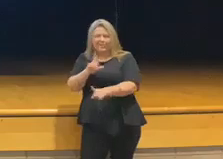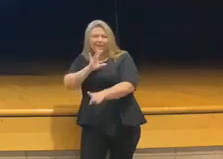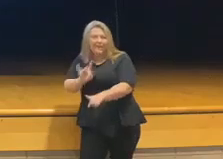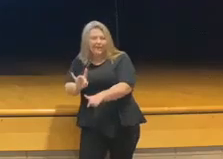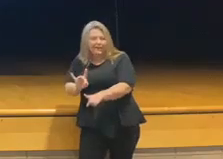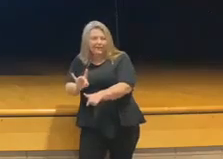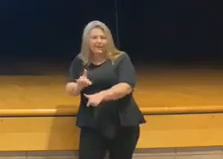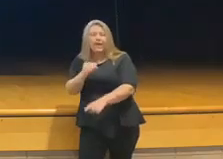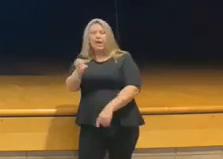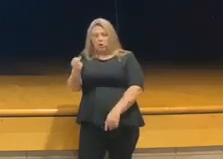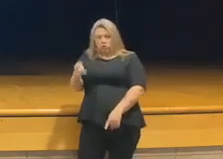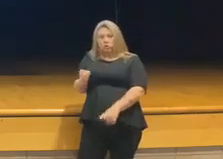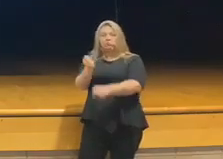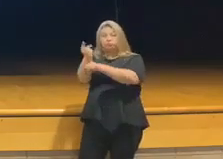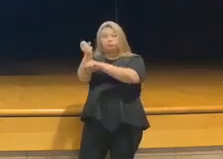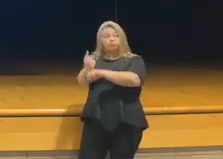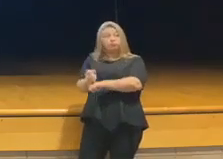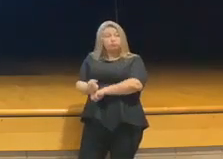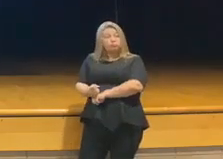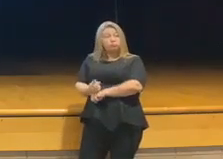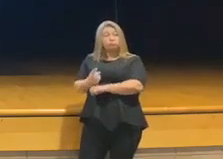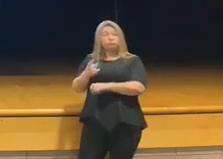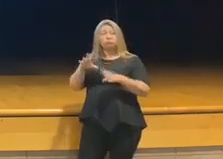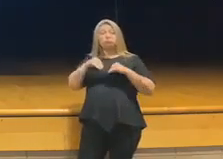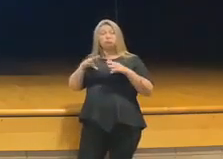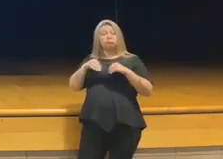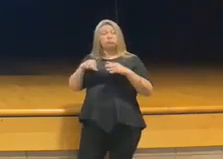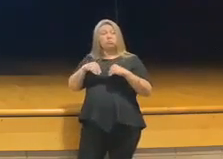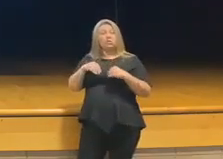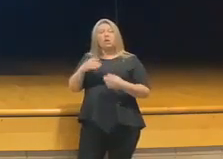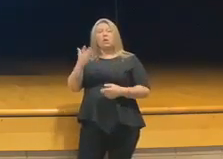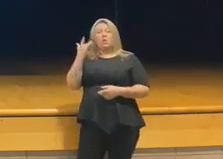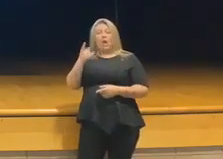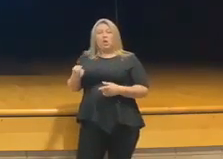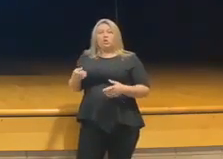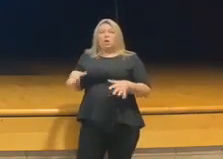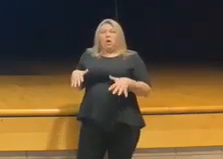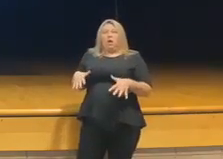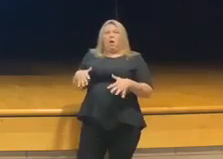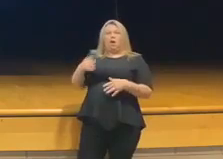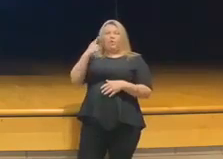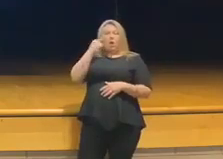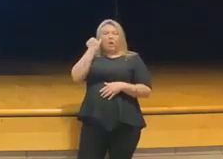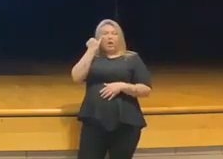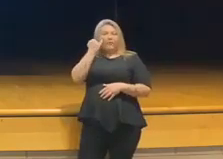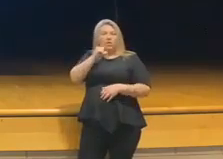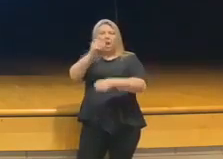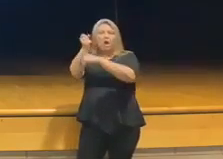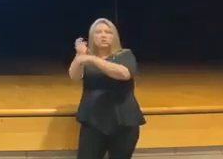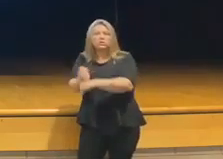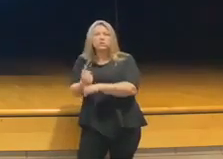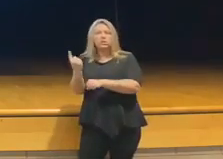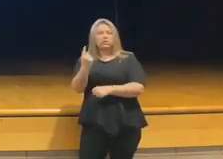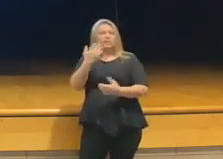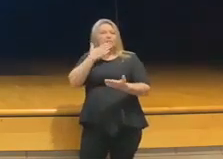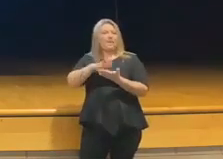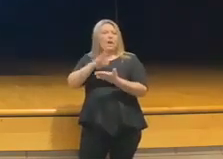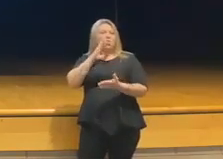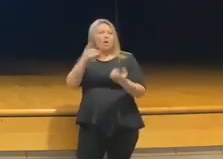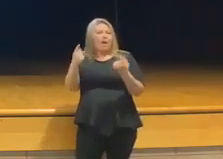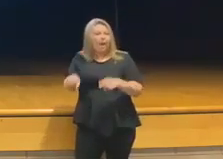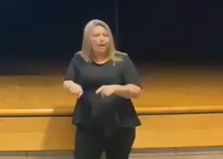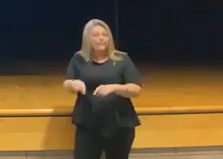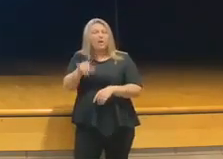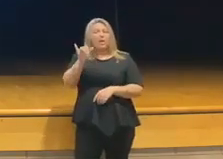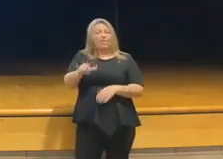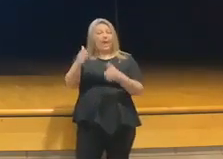the photographs and videos that he asked for because she was afraid something bad would happen. She described that he told her to do it